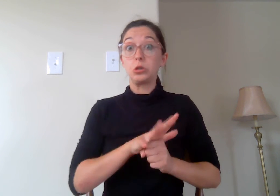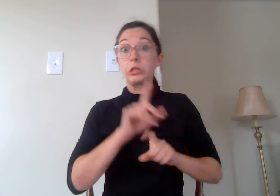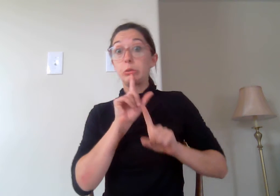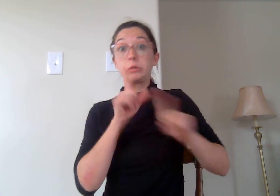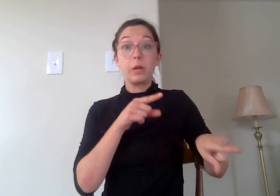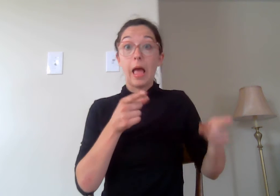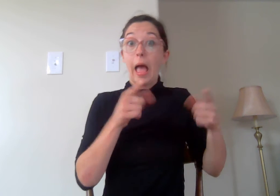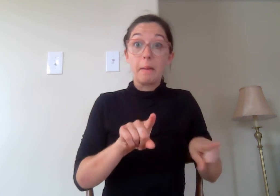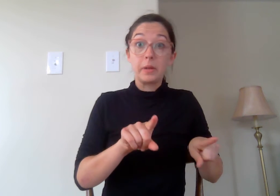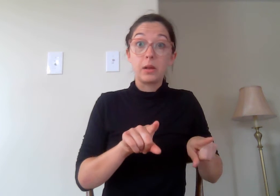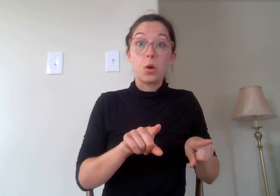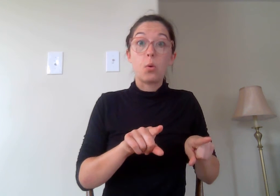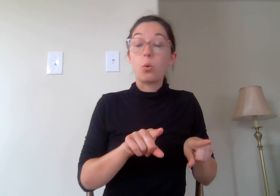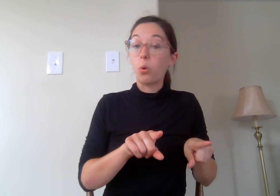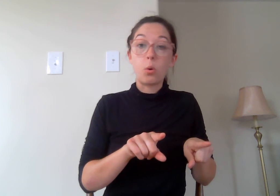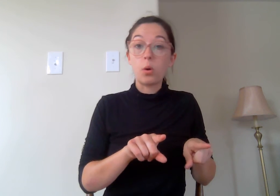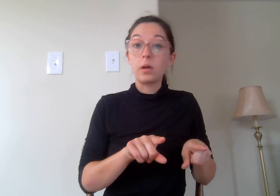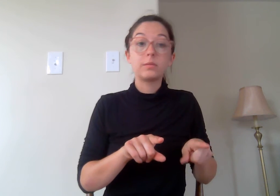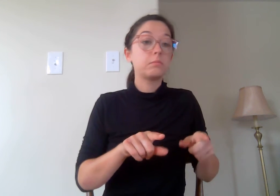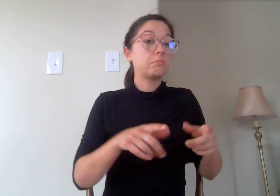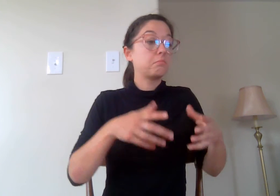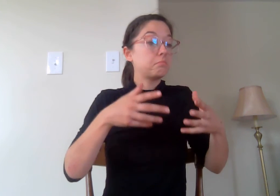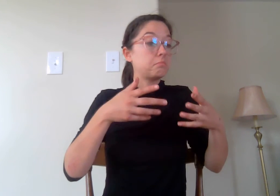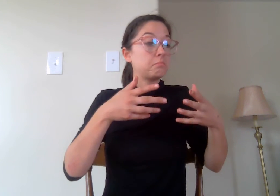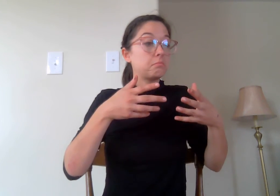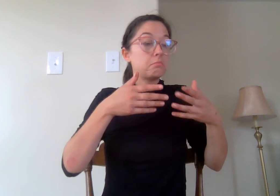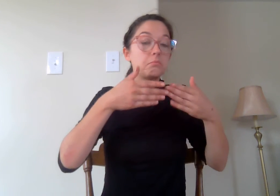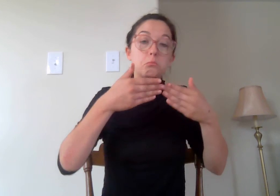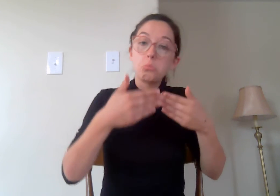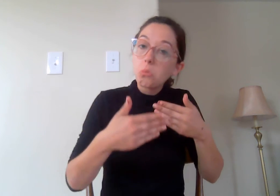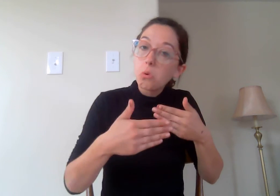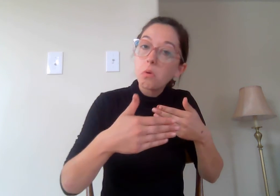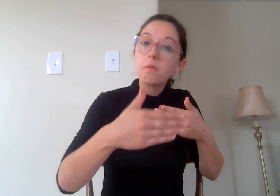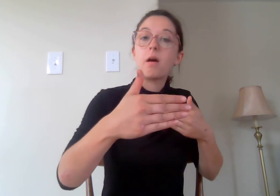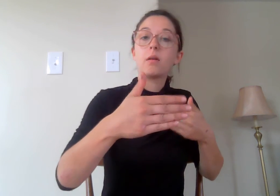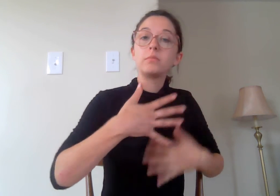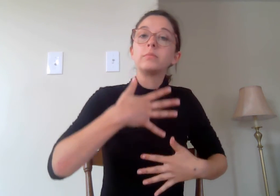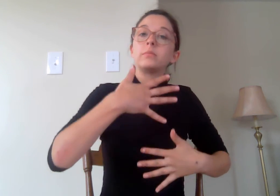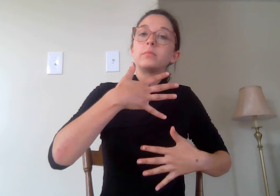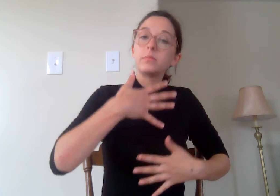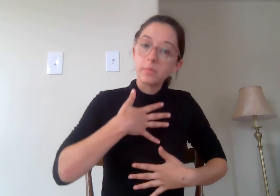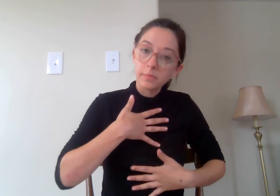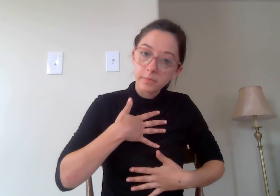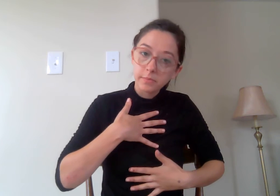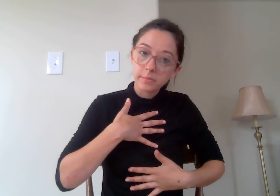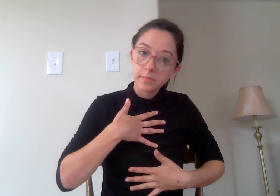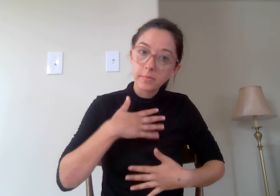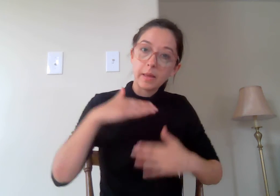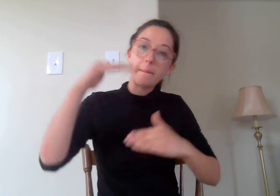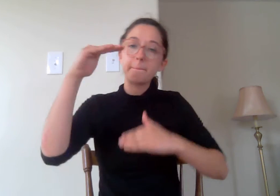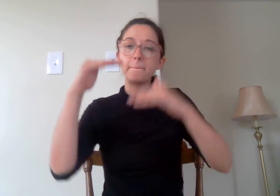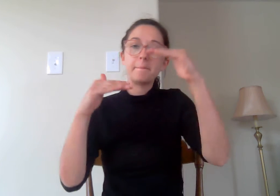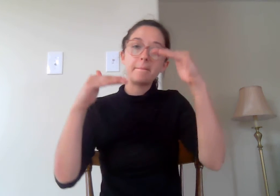relax, refresh, just kind of chill for a while. And then there's a lull where their body rebalances